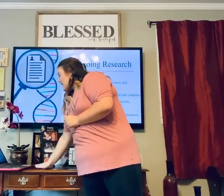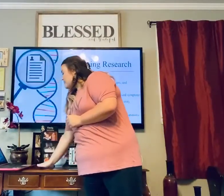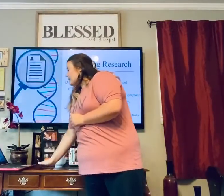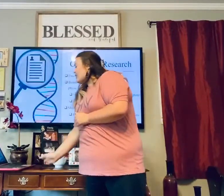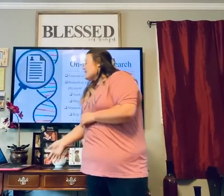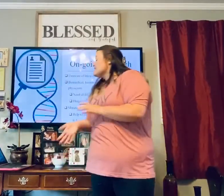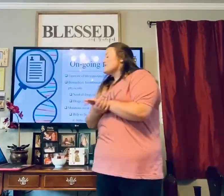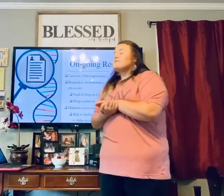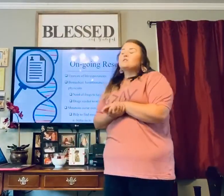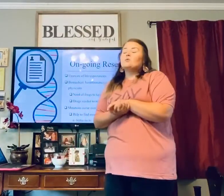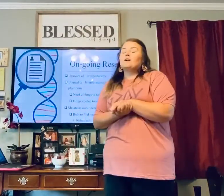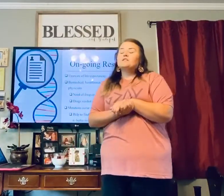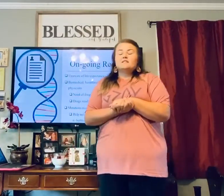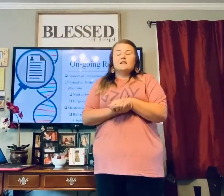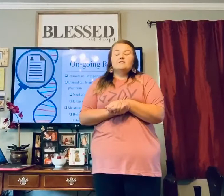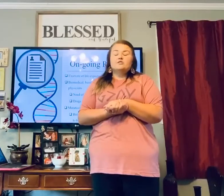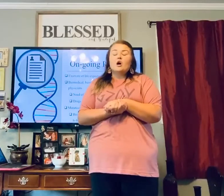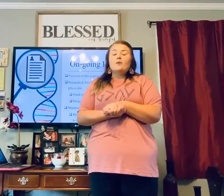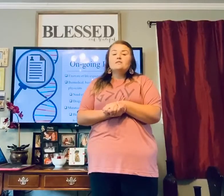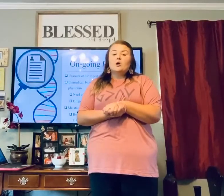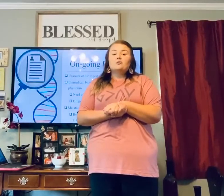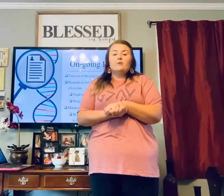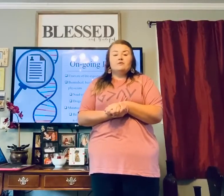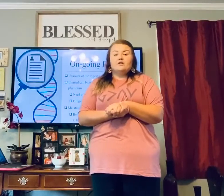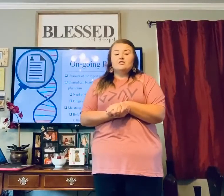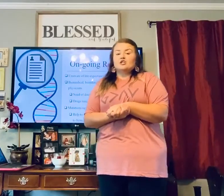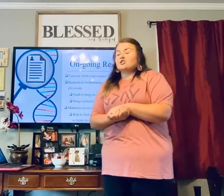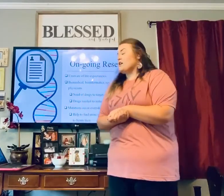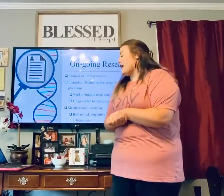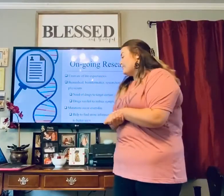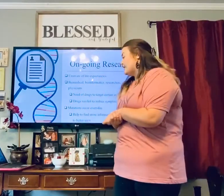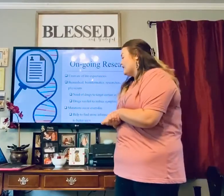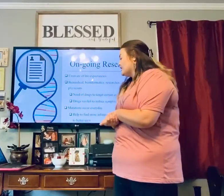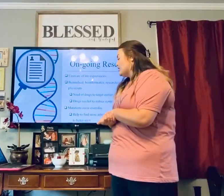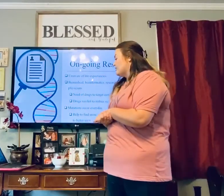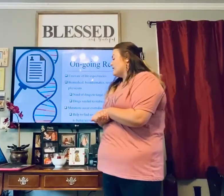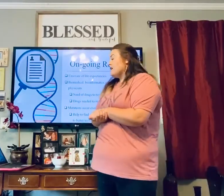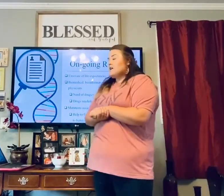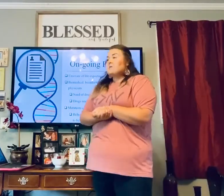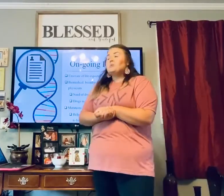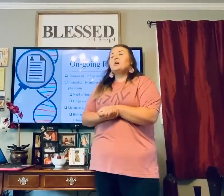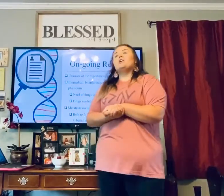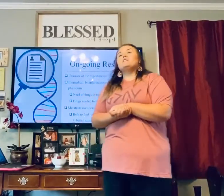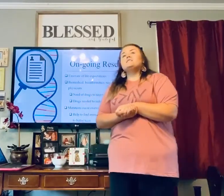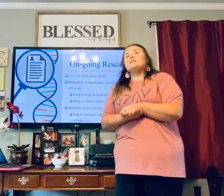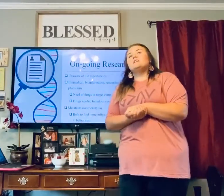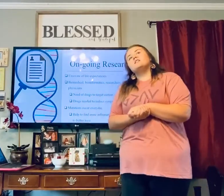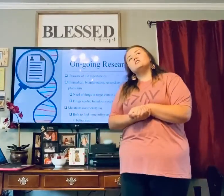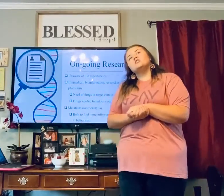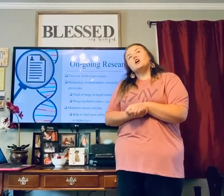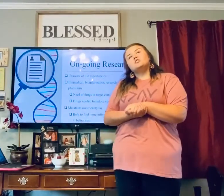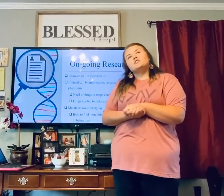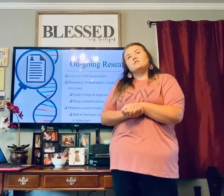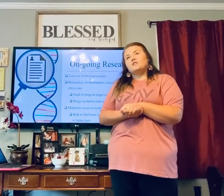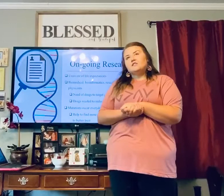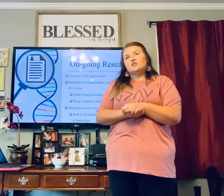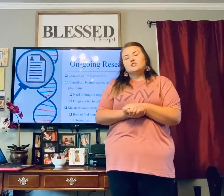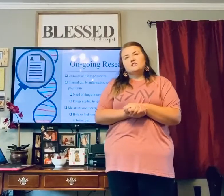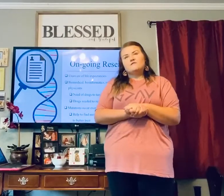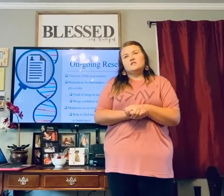And because this is a rare disease, there's always ongoing research happening. Because doctors and researchers and